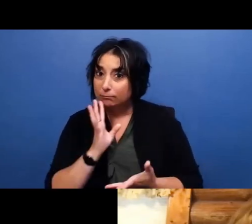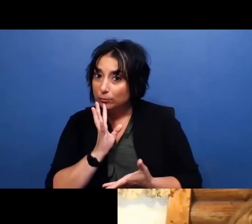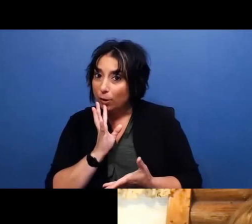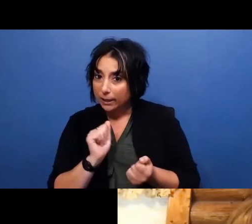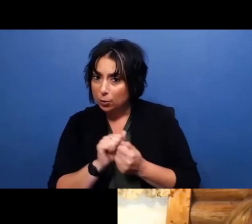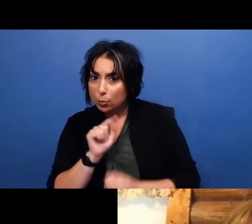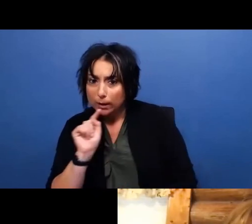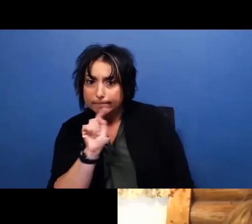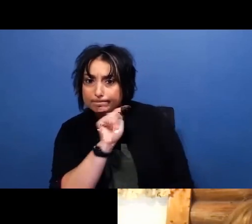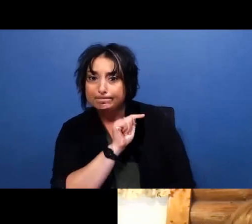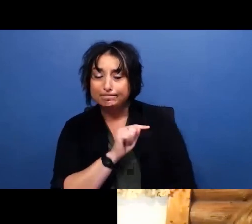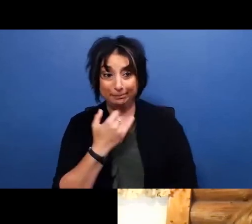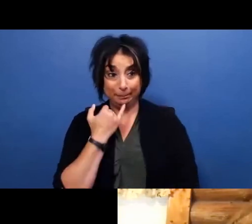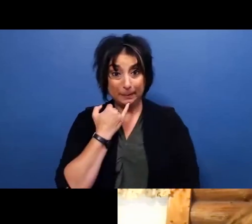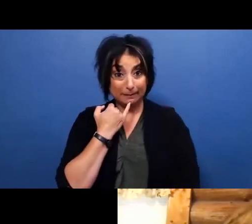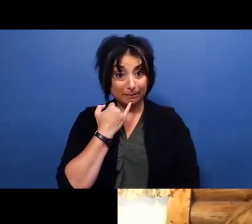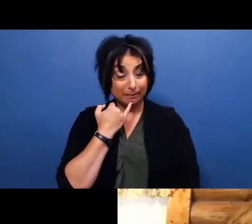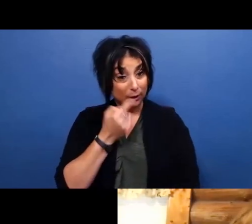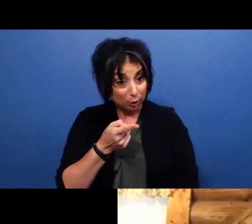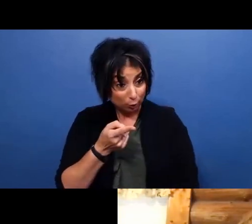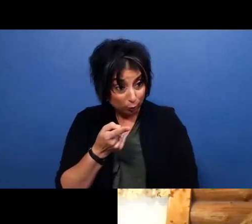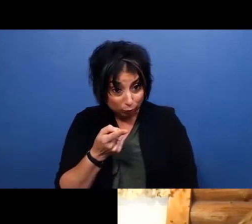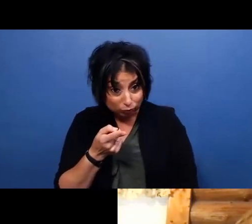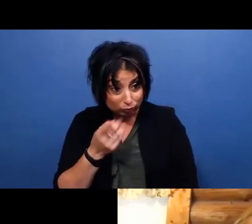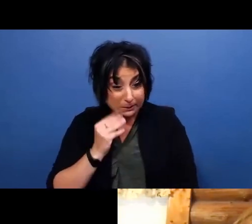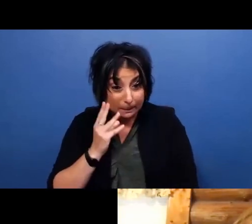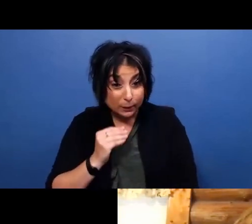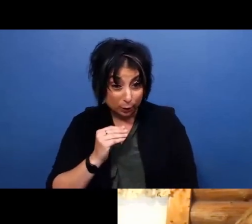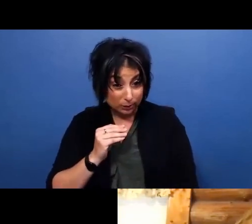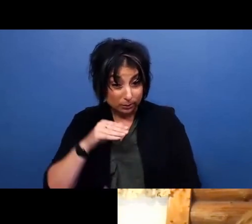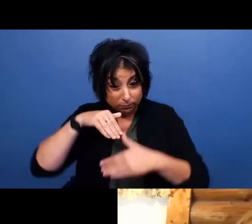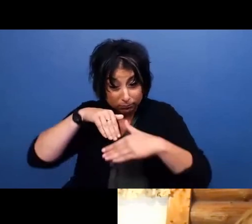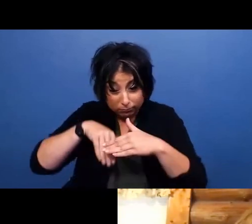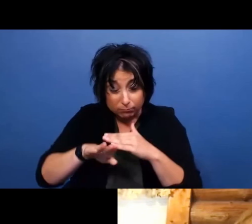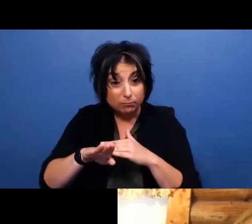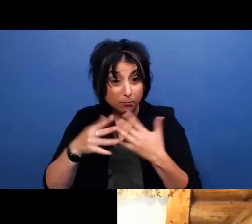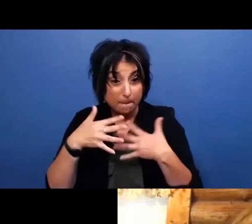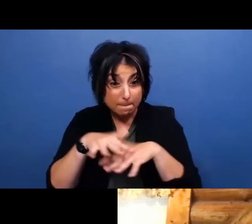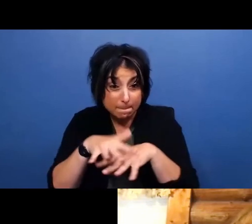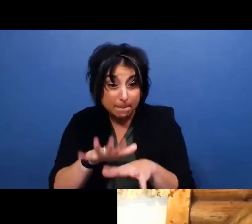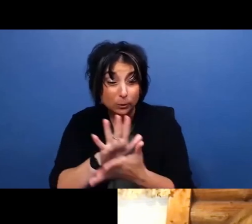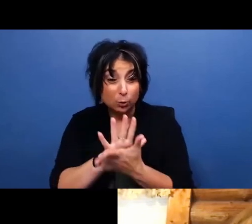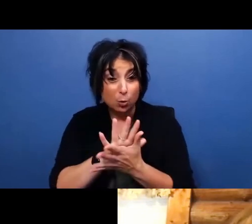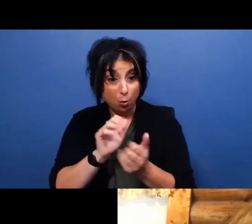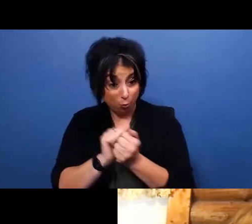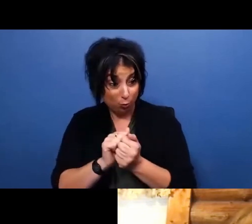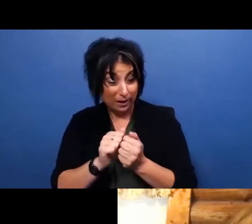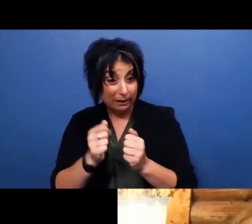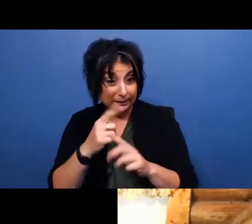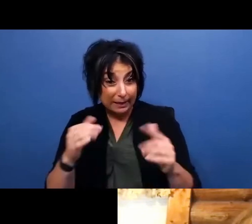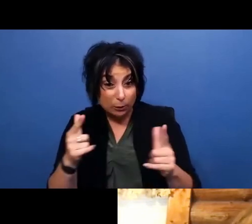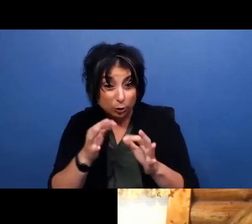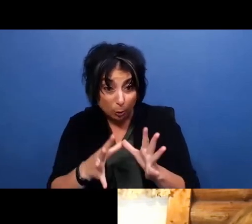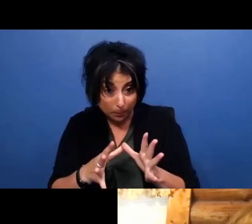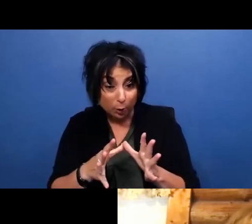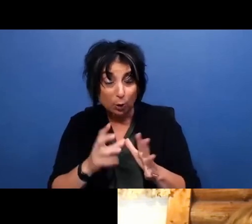viewers if they attended a mainstream school with a sign language interpreter or with services like captioning